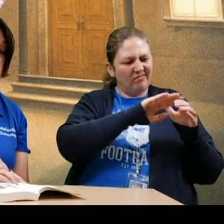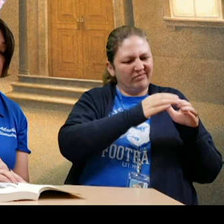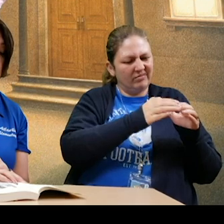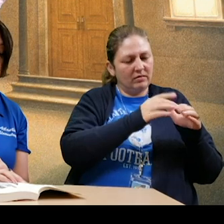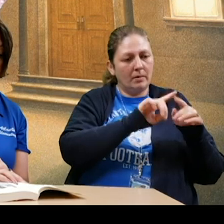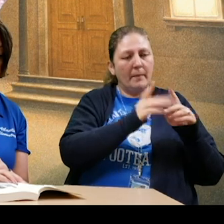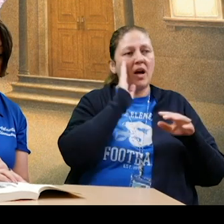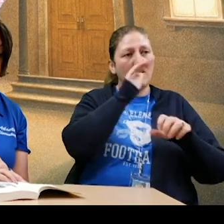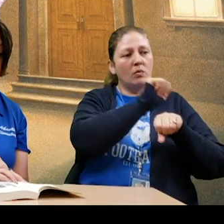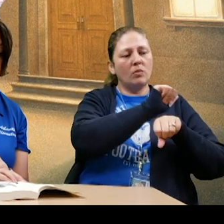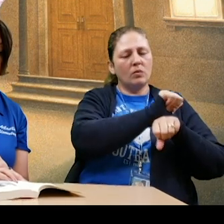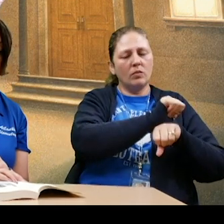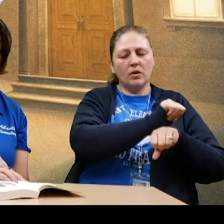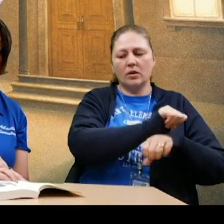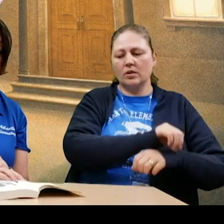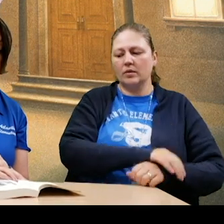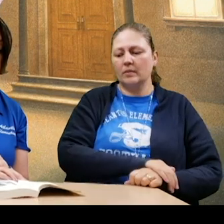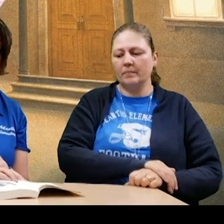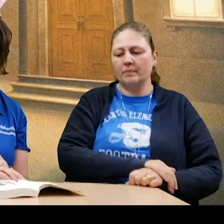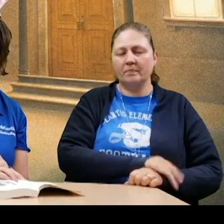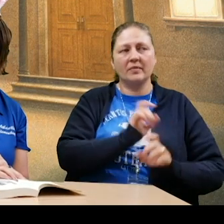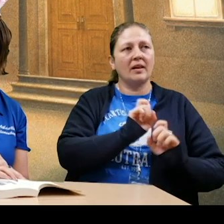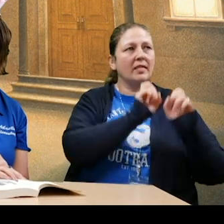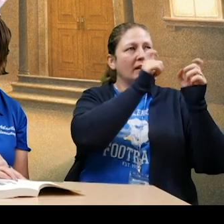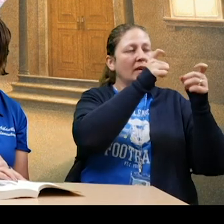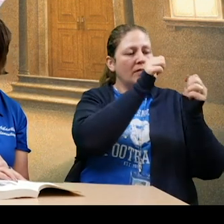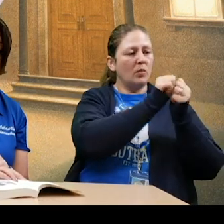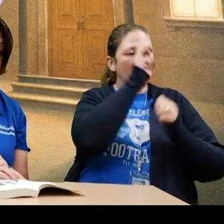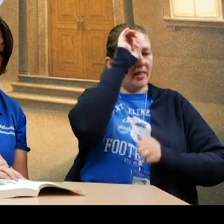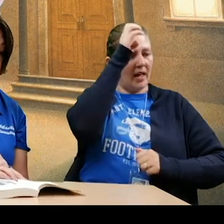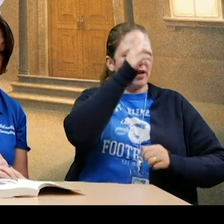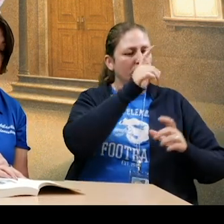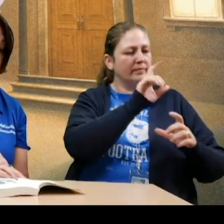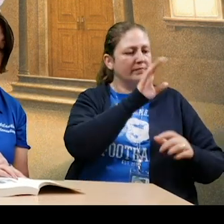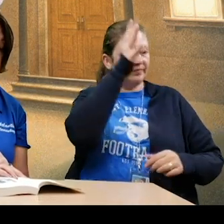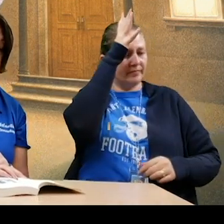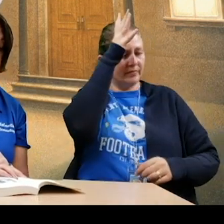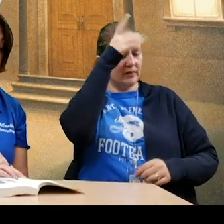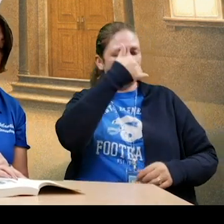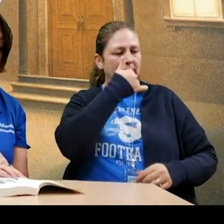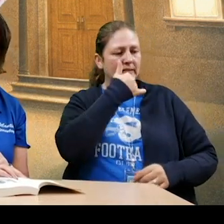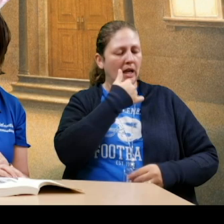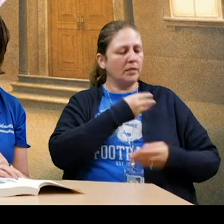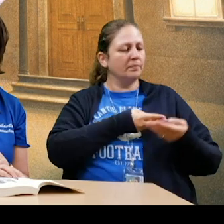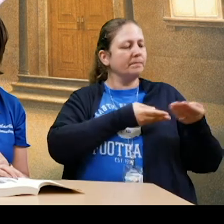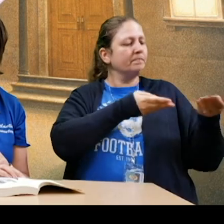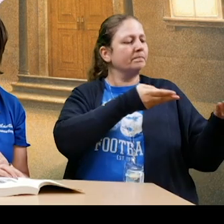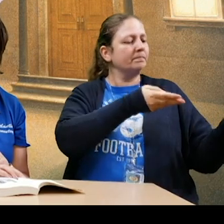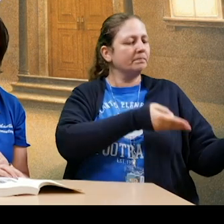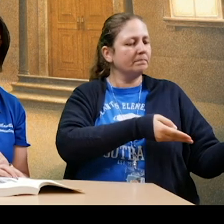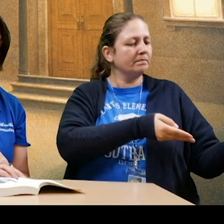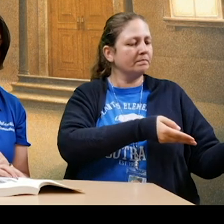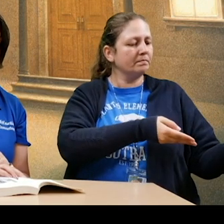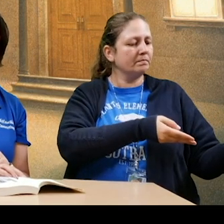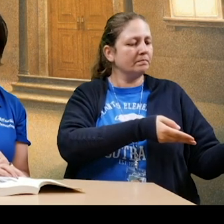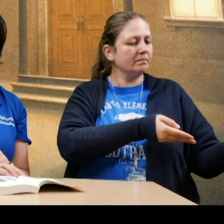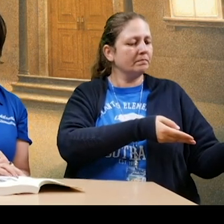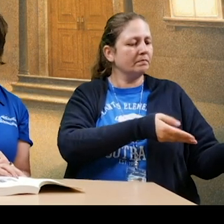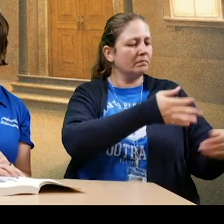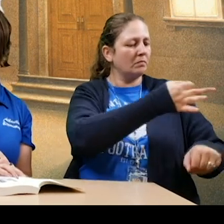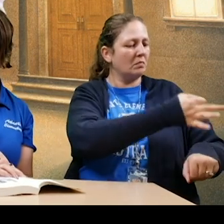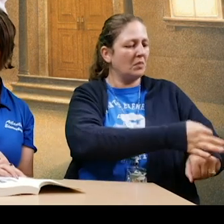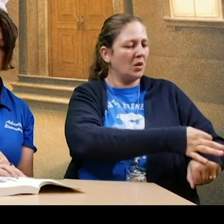still in working condition. It was returned to him by Abilene's father, who presented it with a mocking bow.